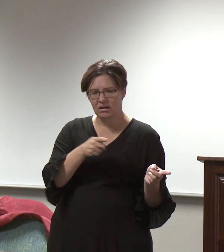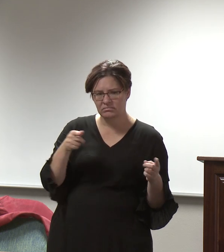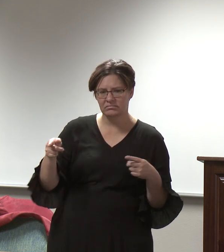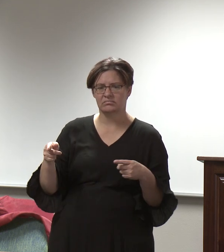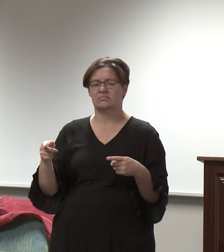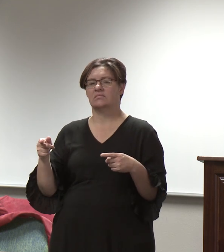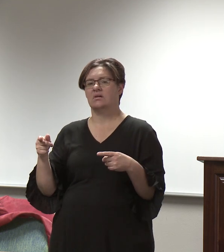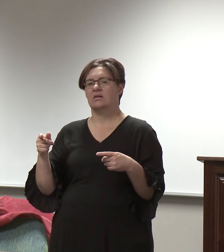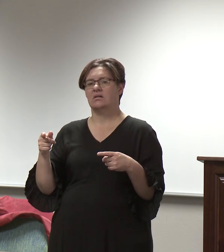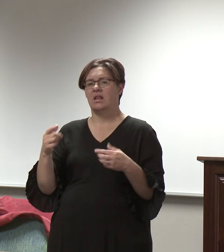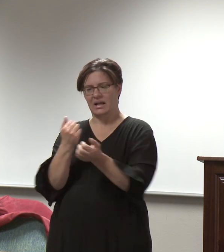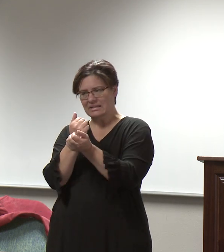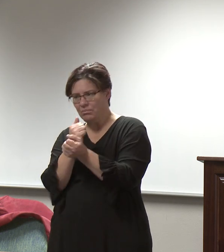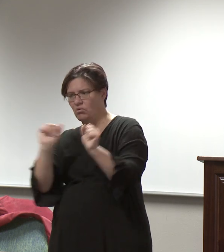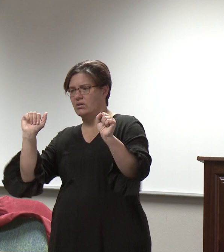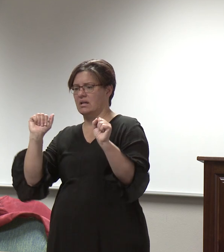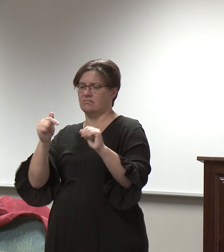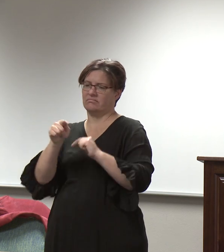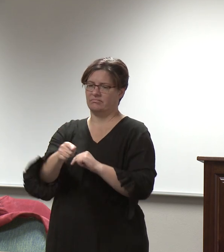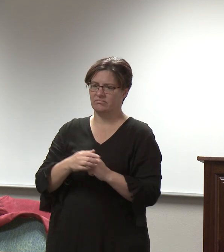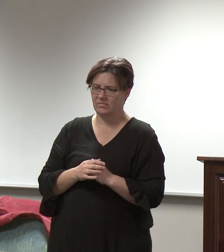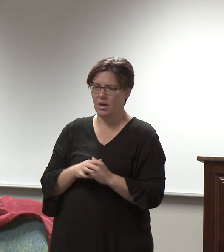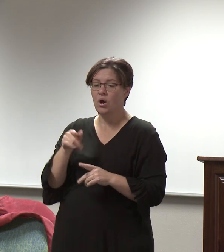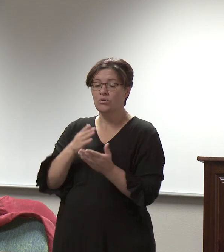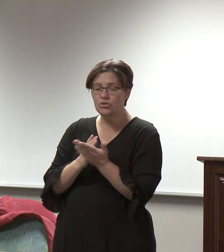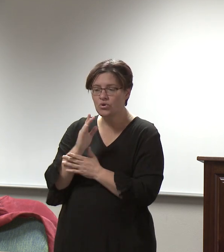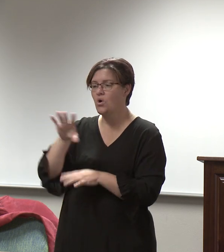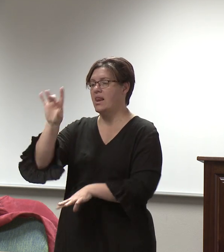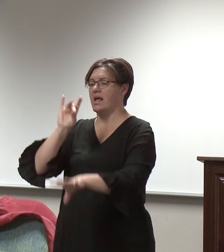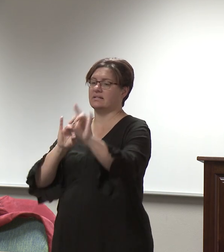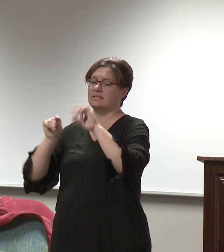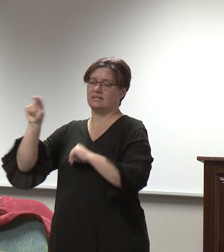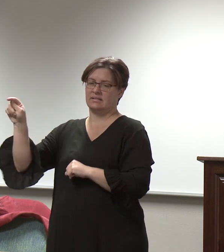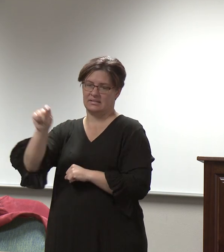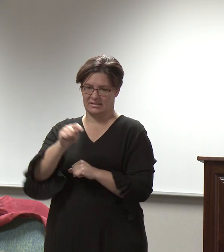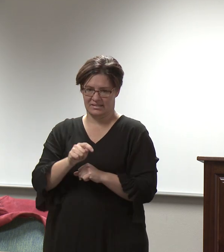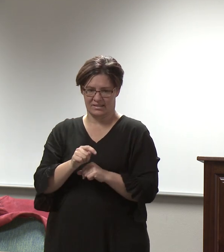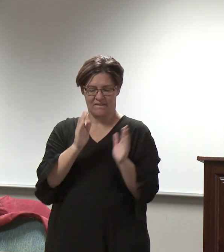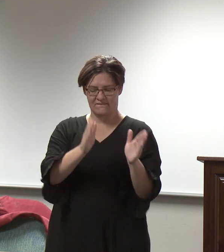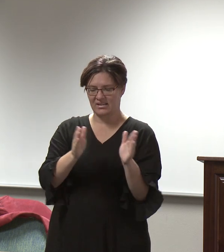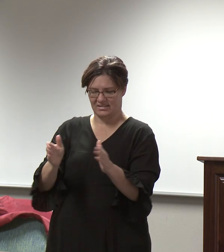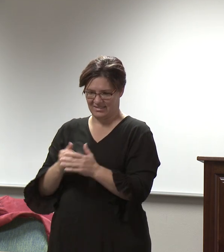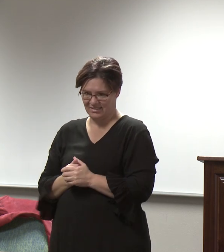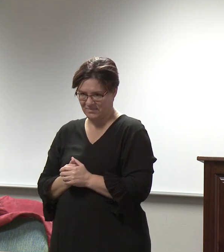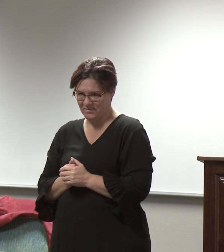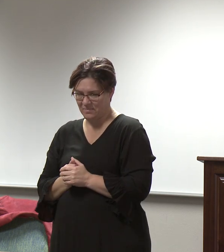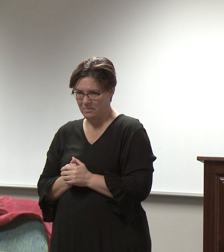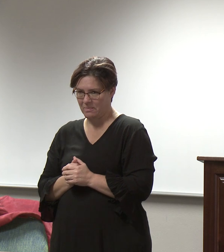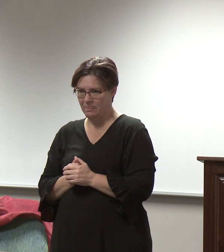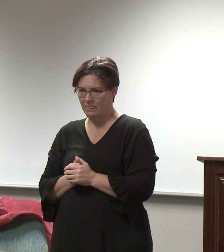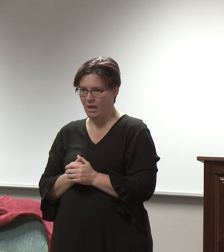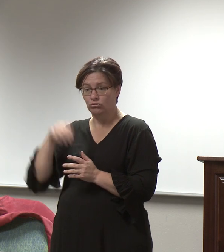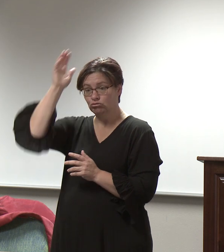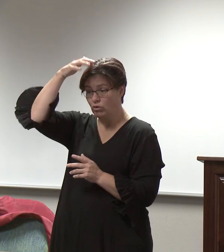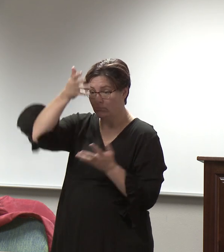die democratically by electing neo-fascists to the posts. Trump is